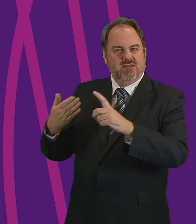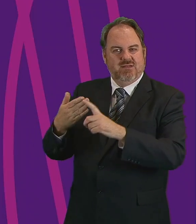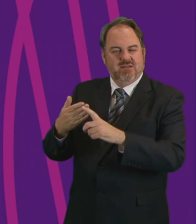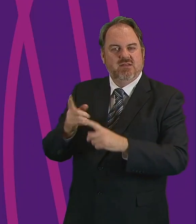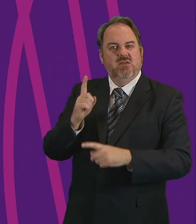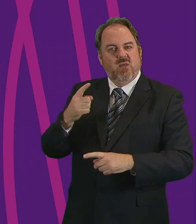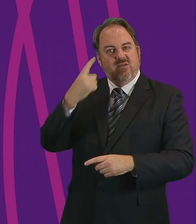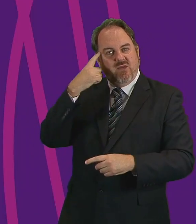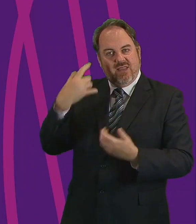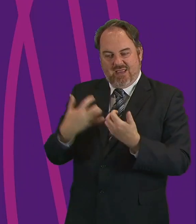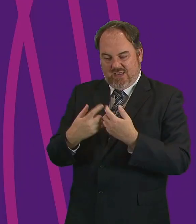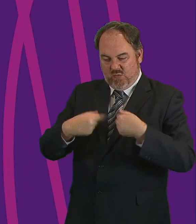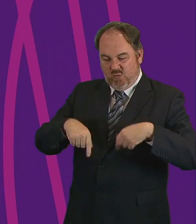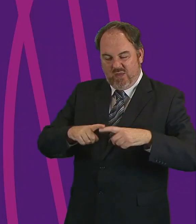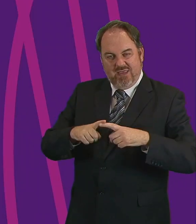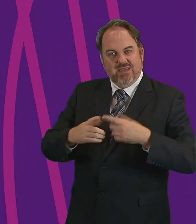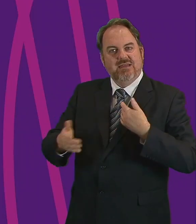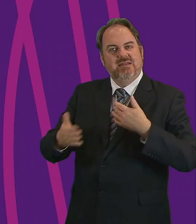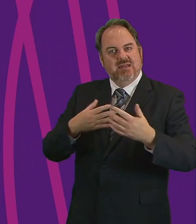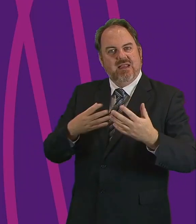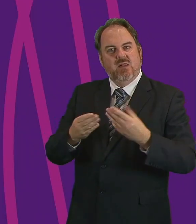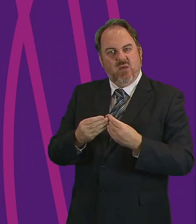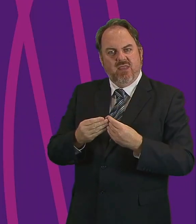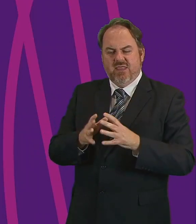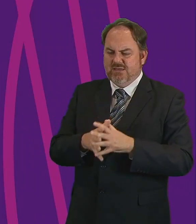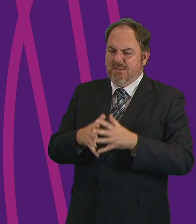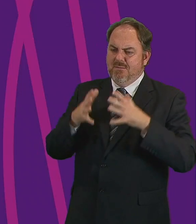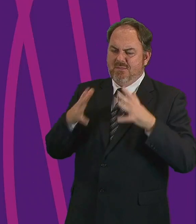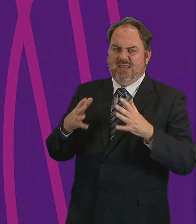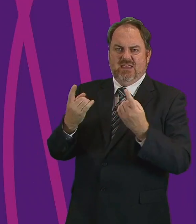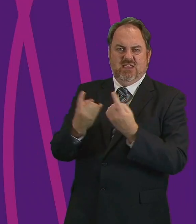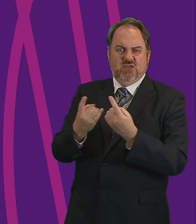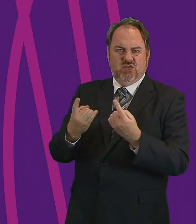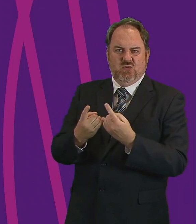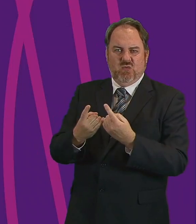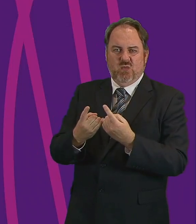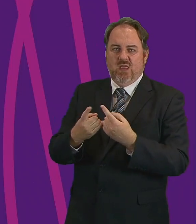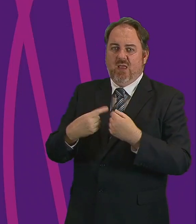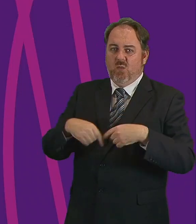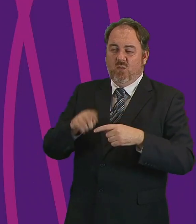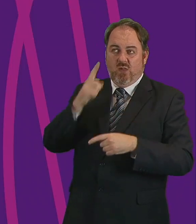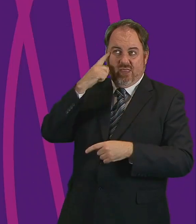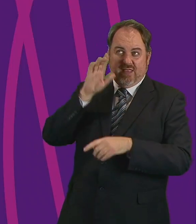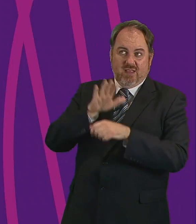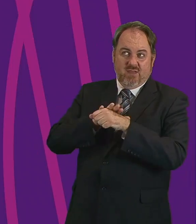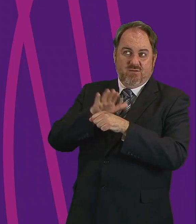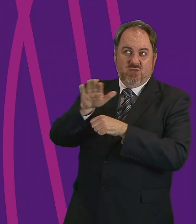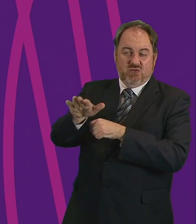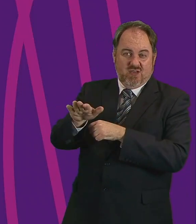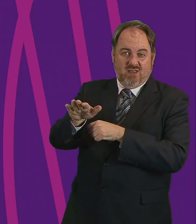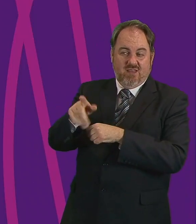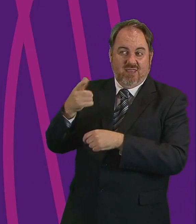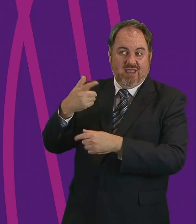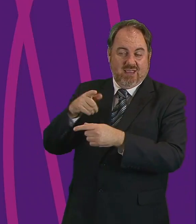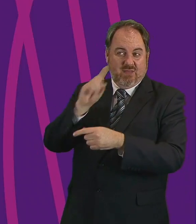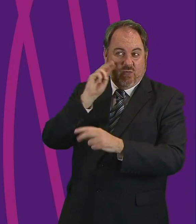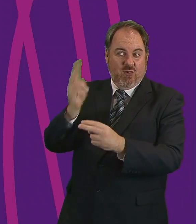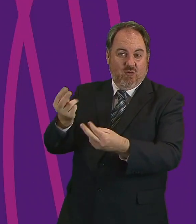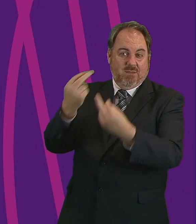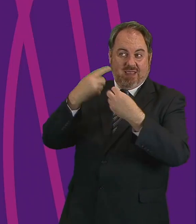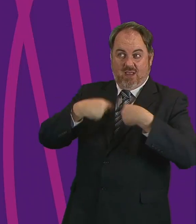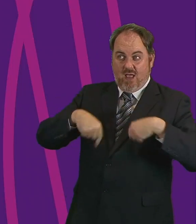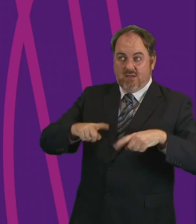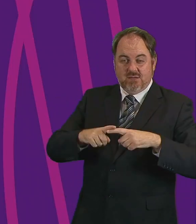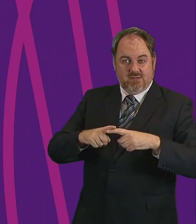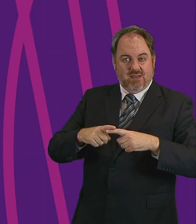a collective, we respond to the challenge of our age that history will come to judge us. Let us rise to that challenge and